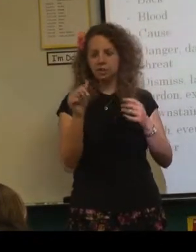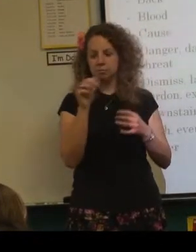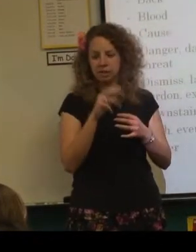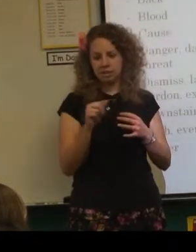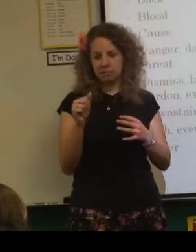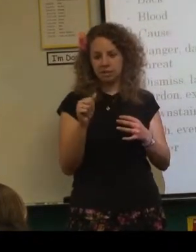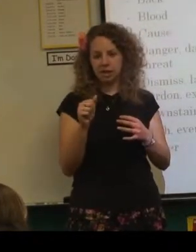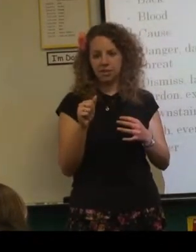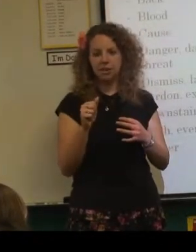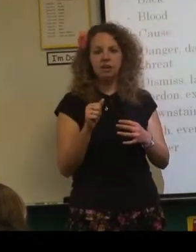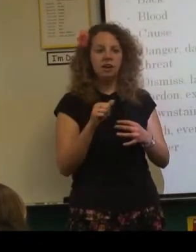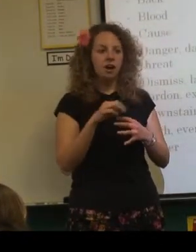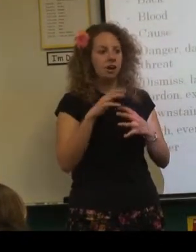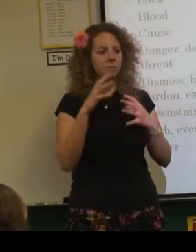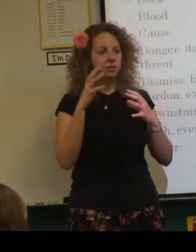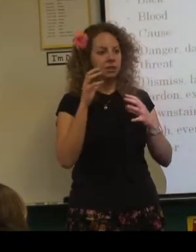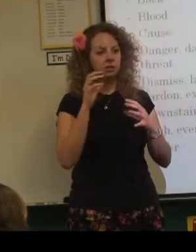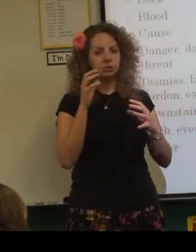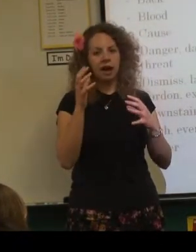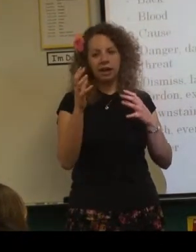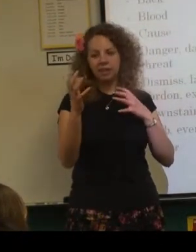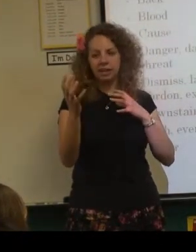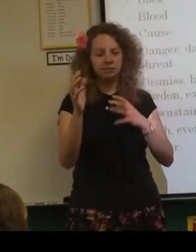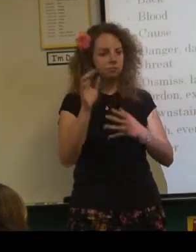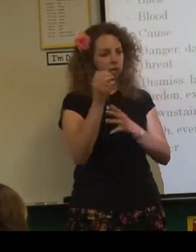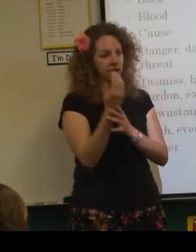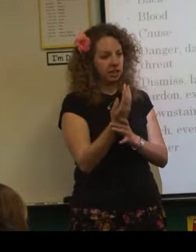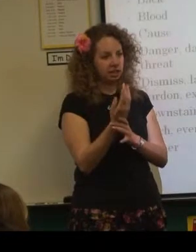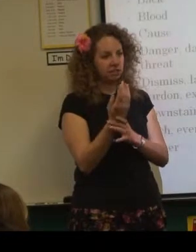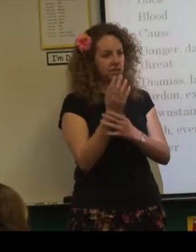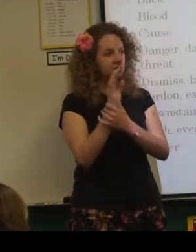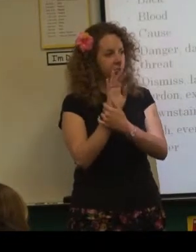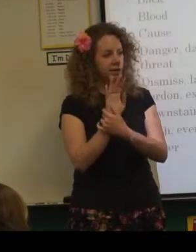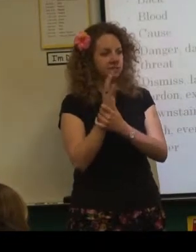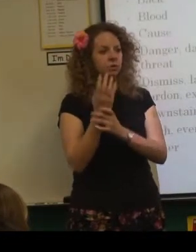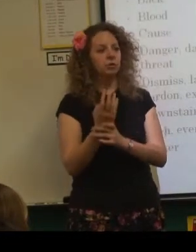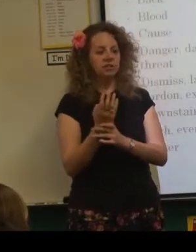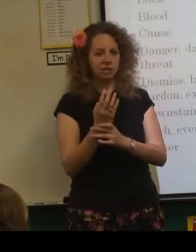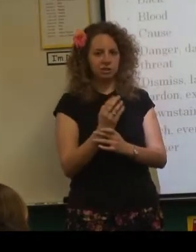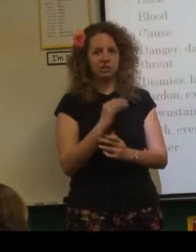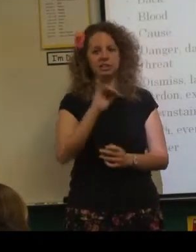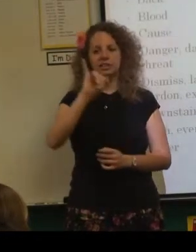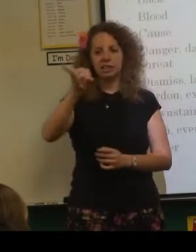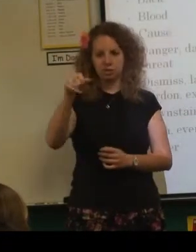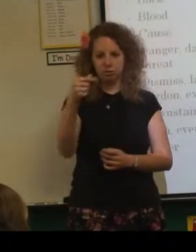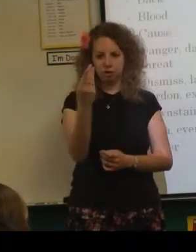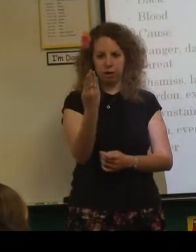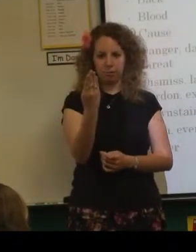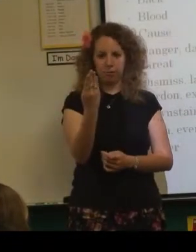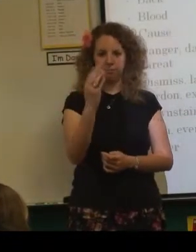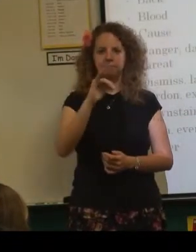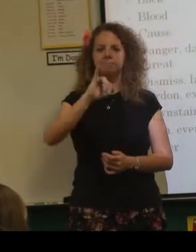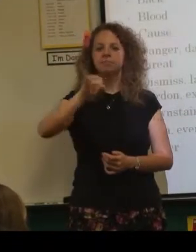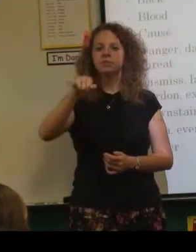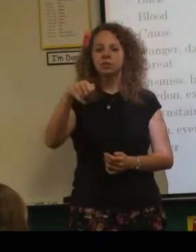and blend them together. But they also add like turning it a different way, different orientation, things like that. So job,